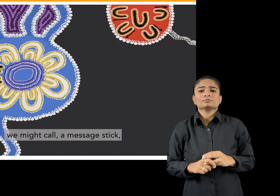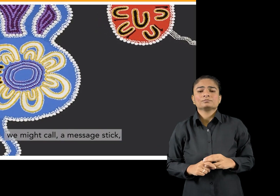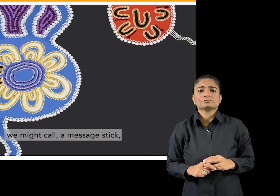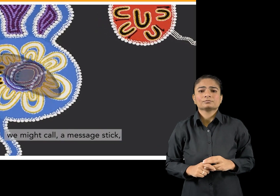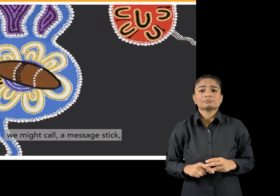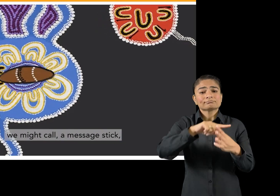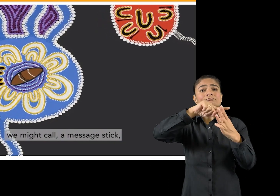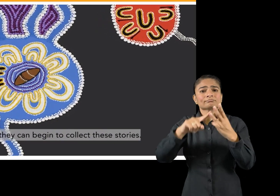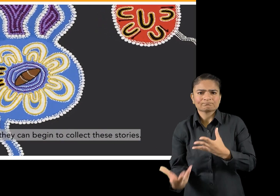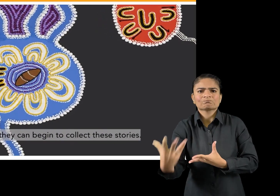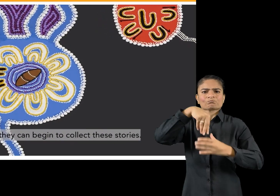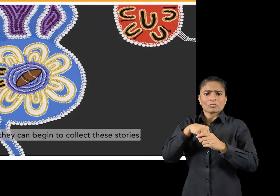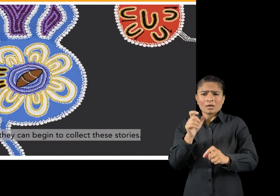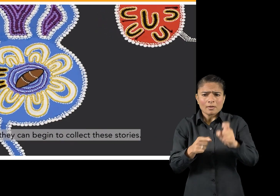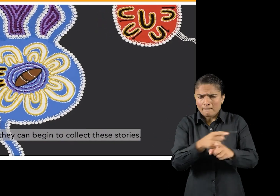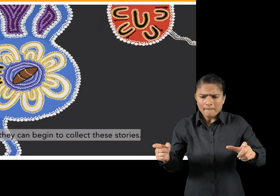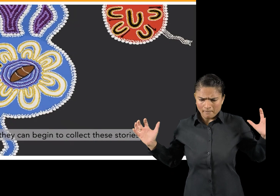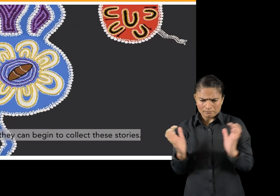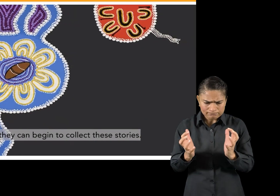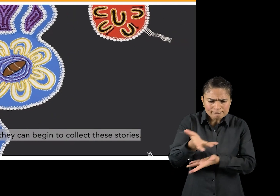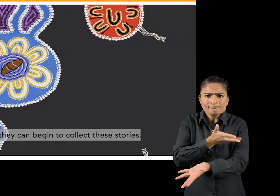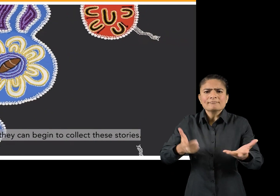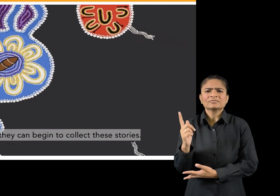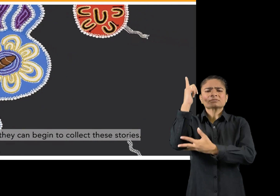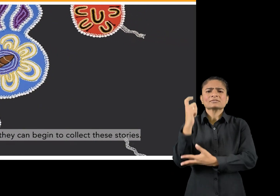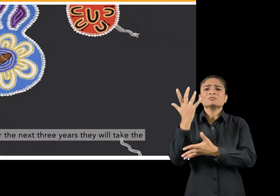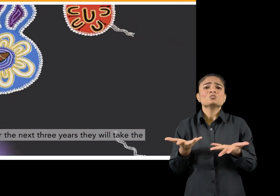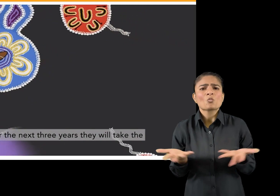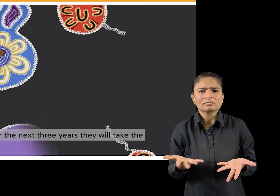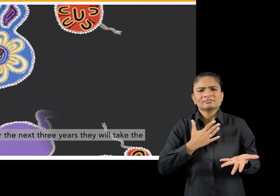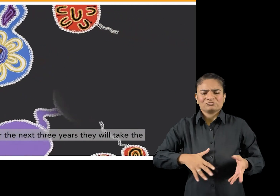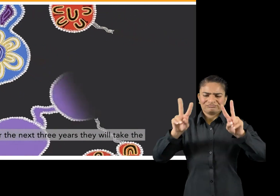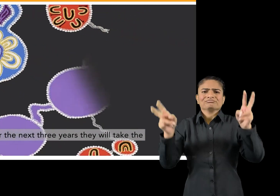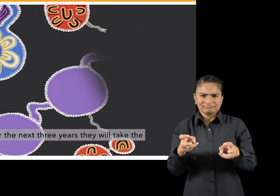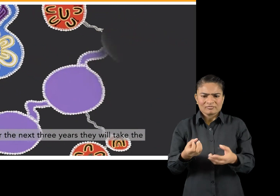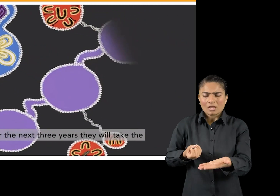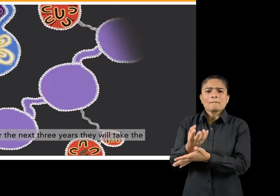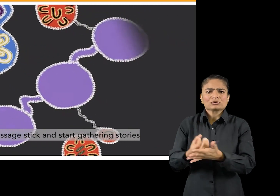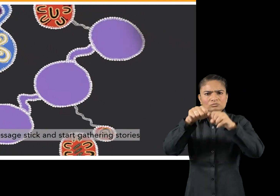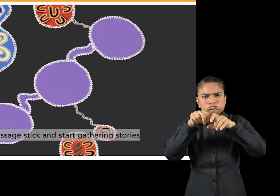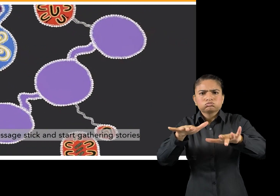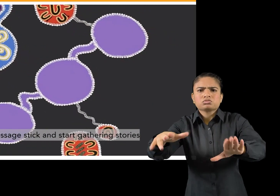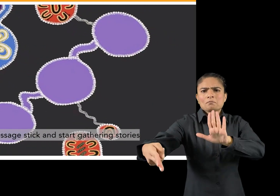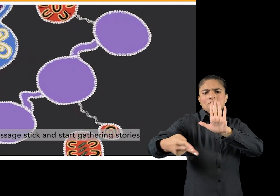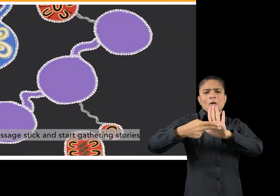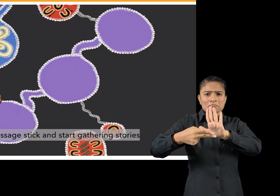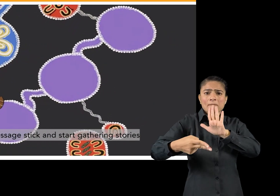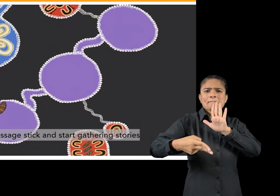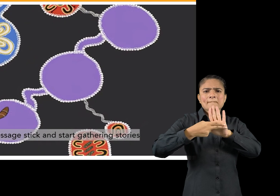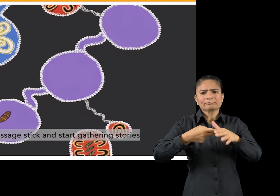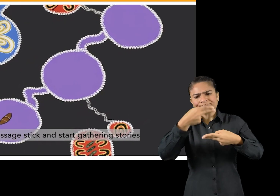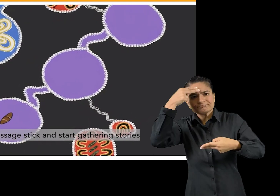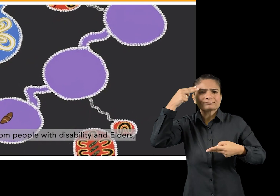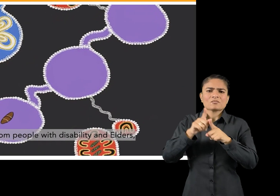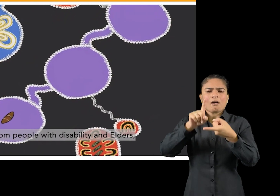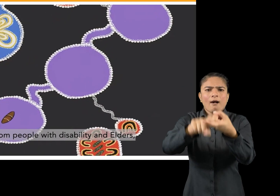call a message stick so they can begin to collect all these stories. Over the next 3 years, they will take the message stick and start